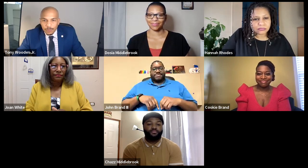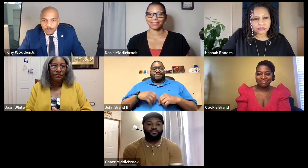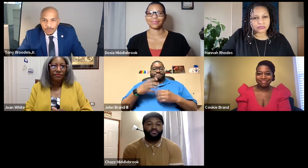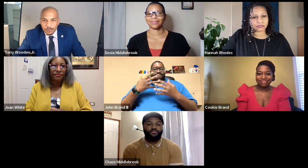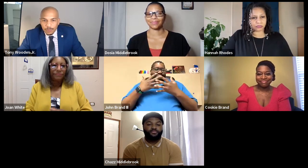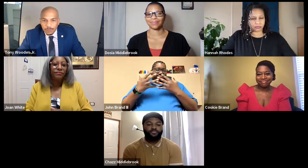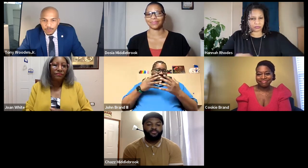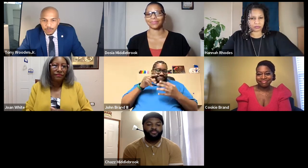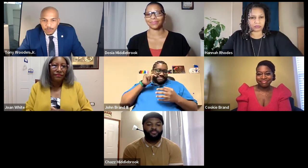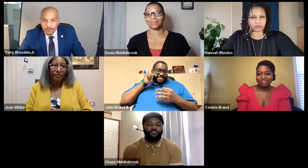background.